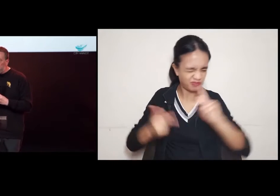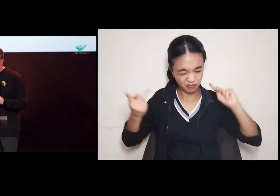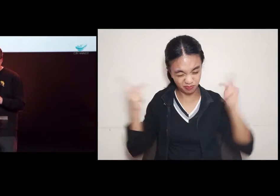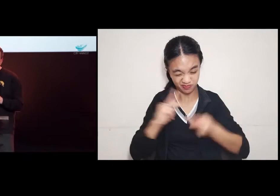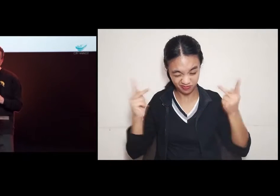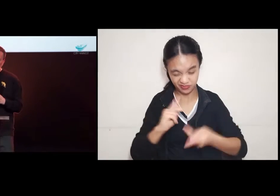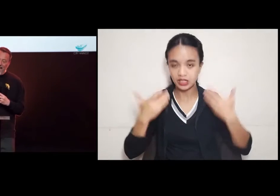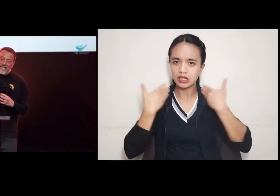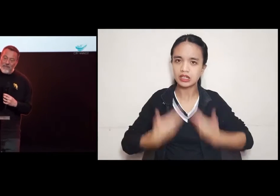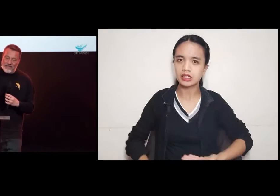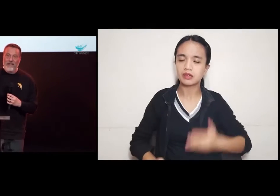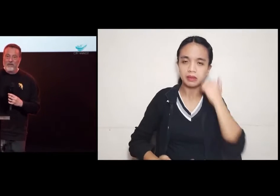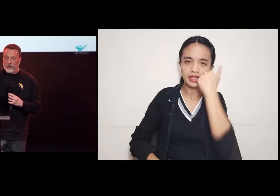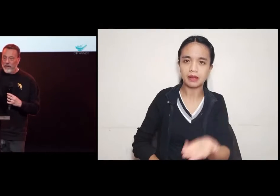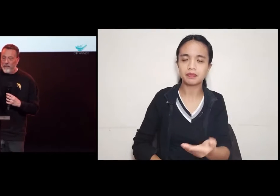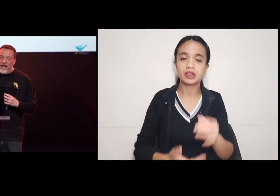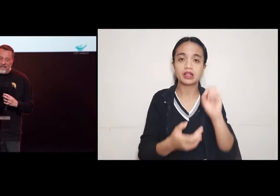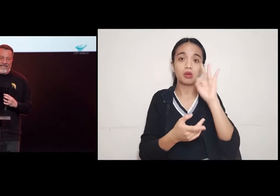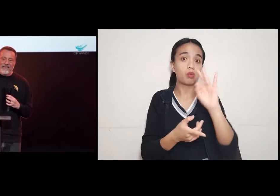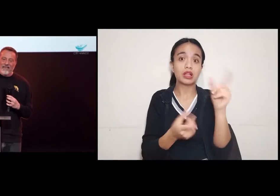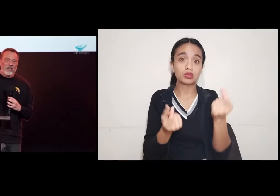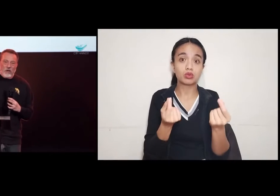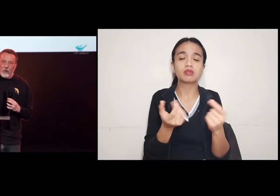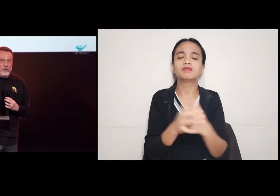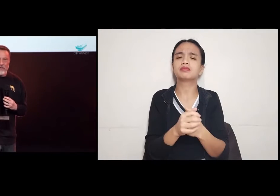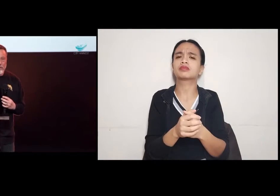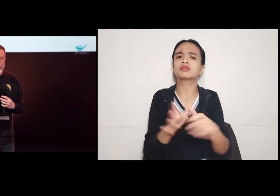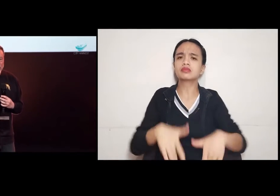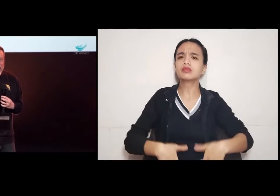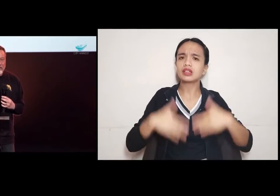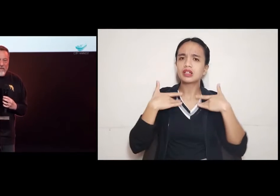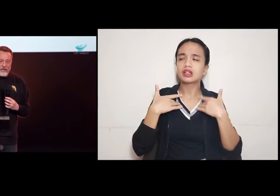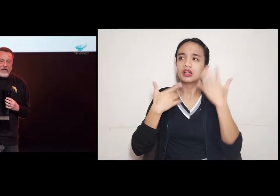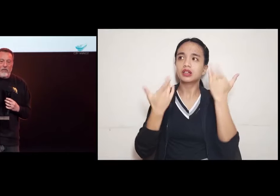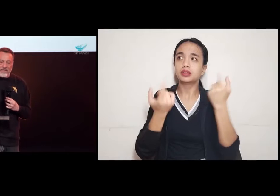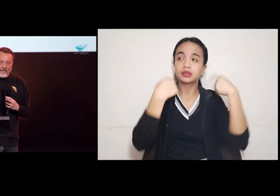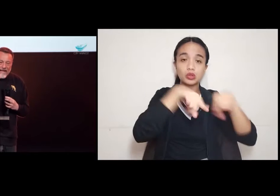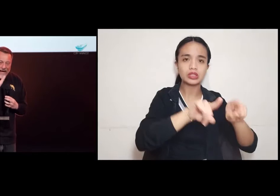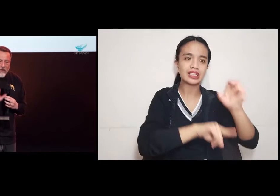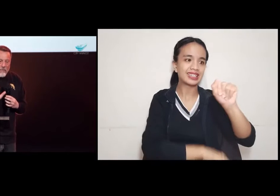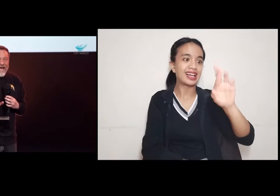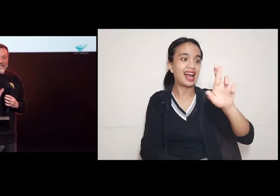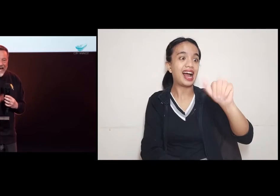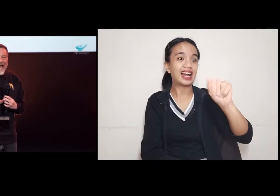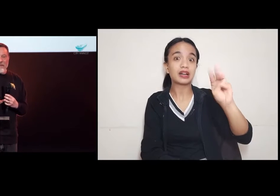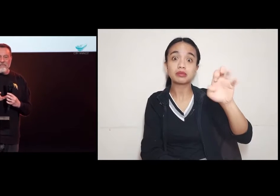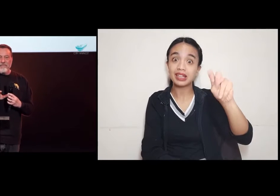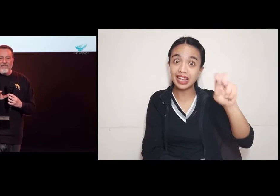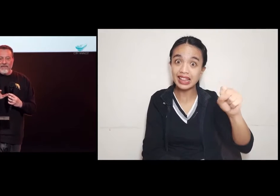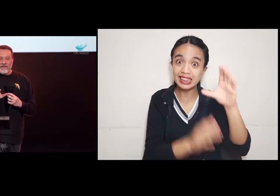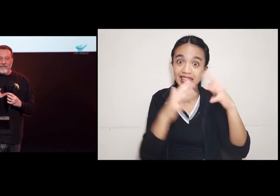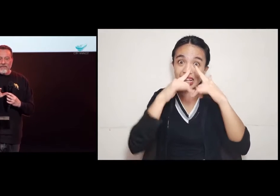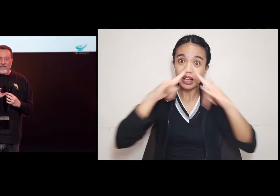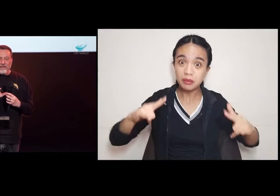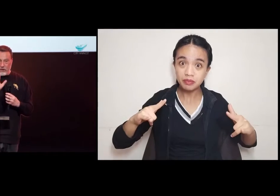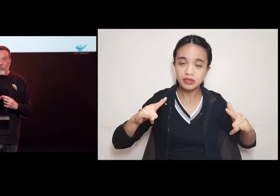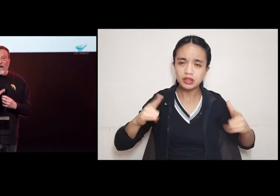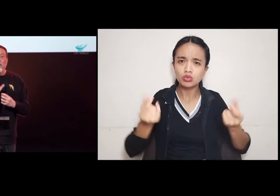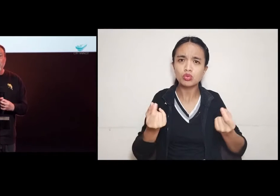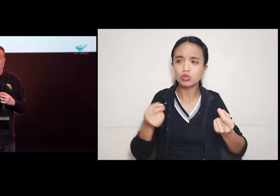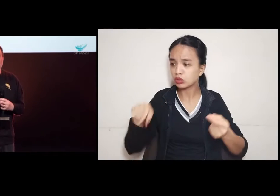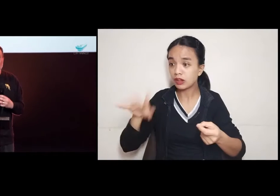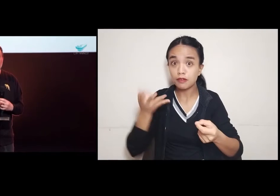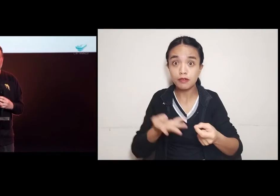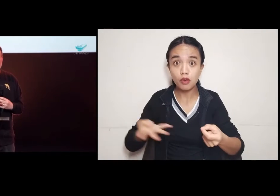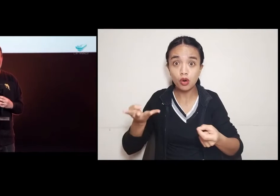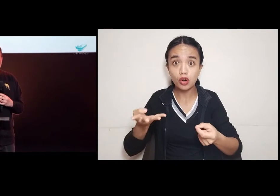So they might as well cross to the enemy territory to take this huge risk of their lives to go into the Aramean camp to